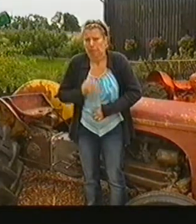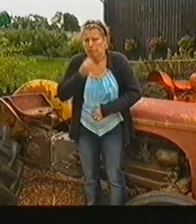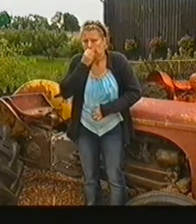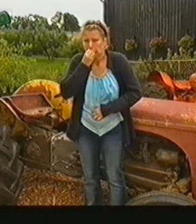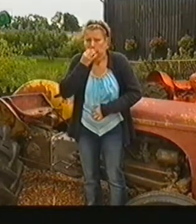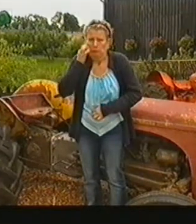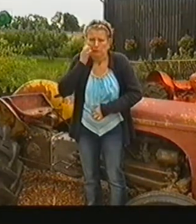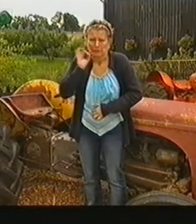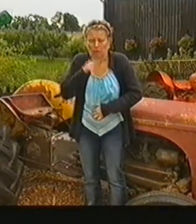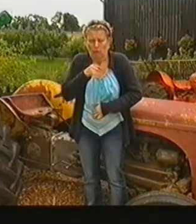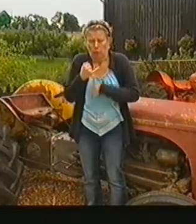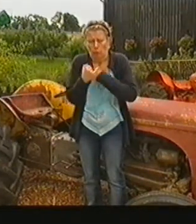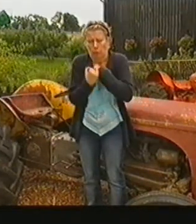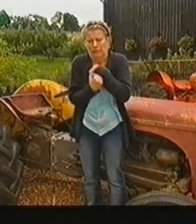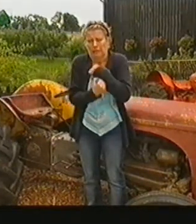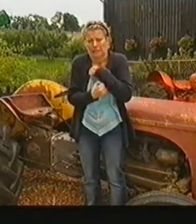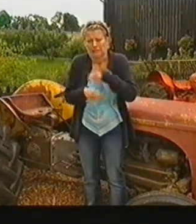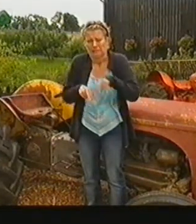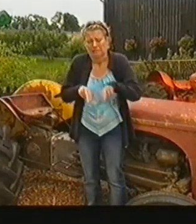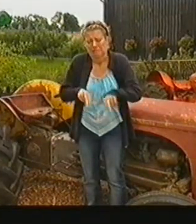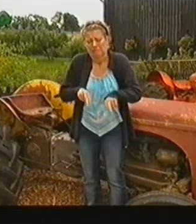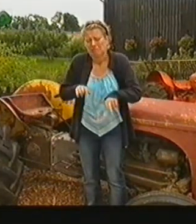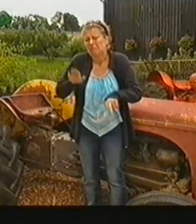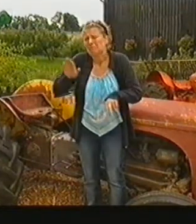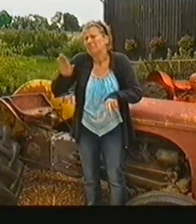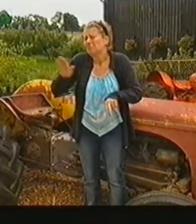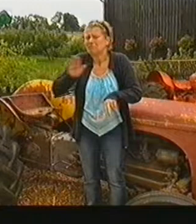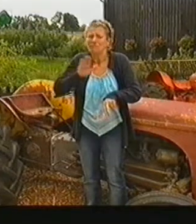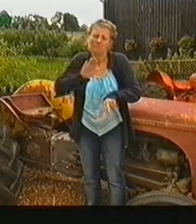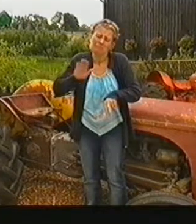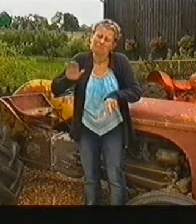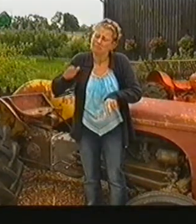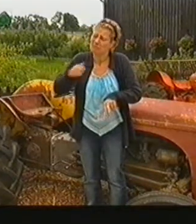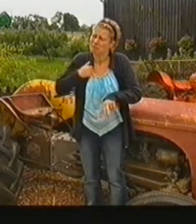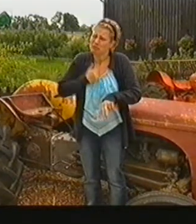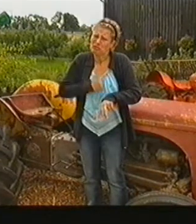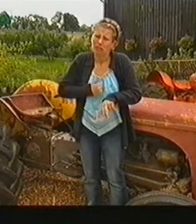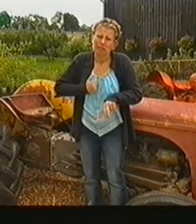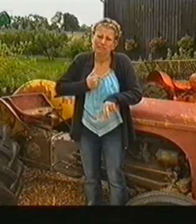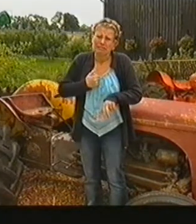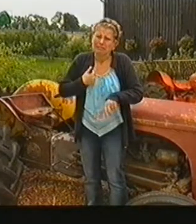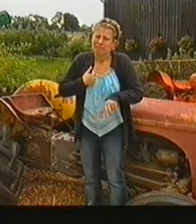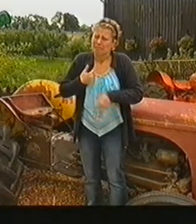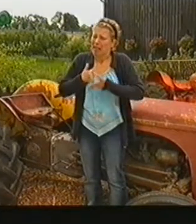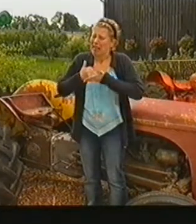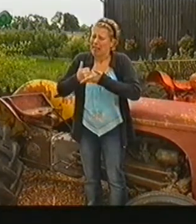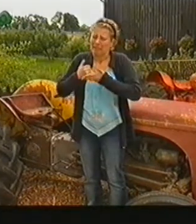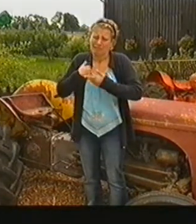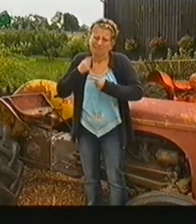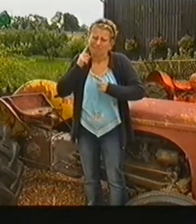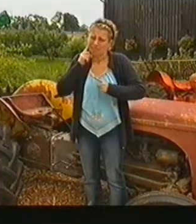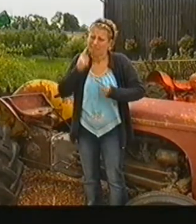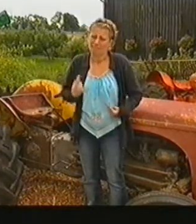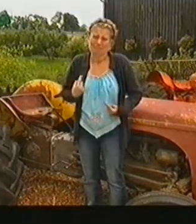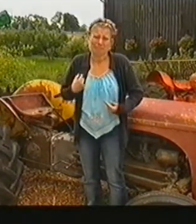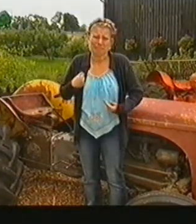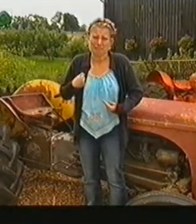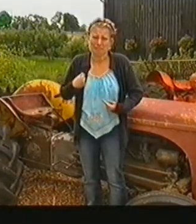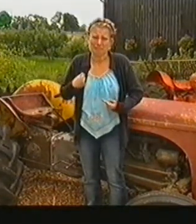of food and water. She was very weak. "I am so sorry," she said, "but I don't think I'm